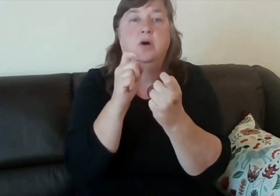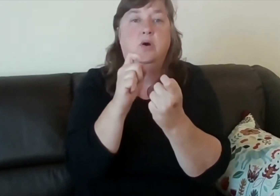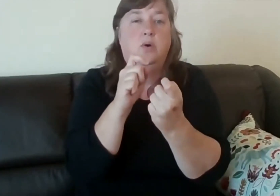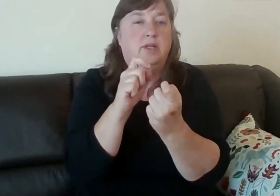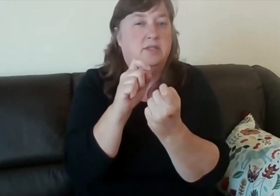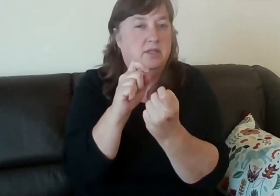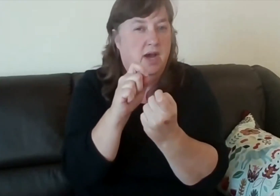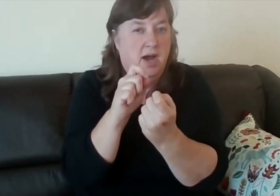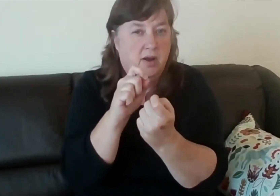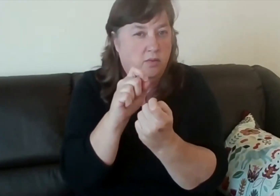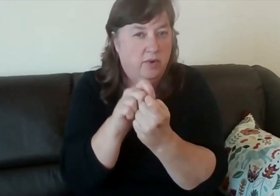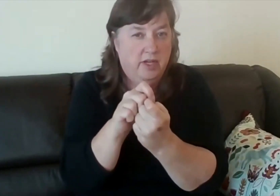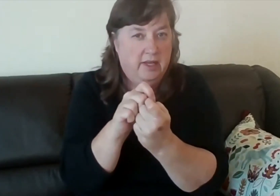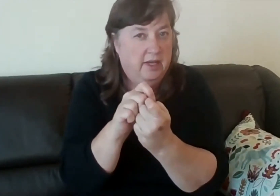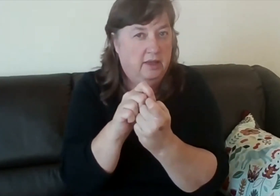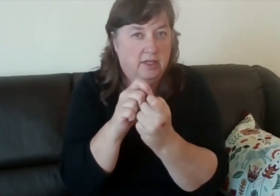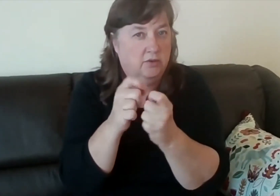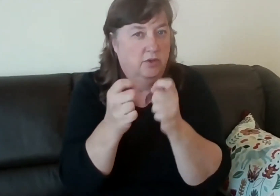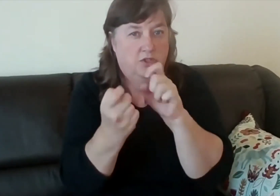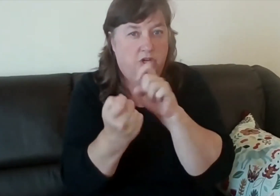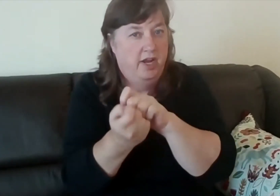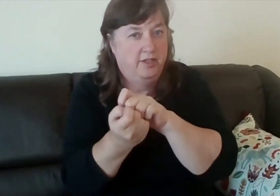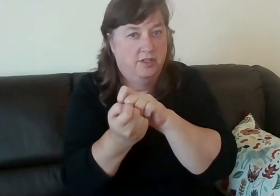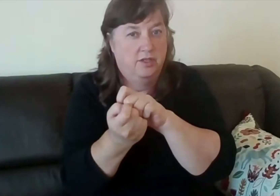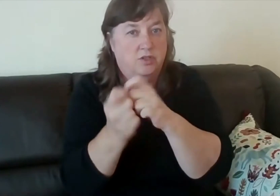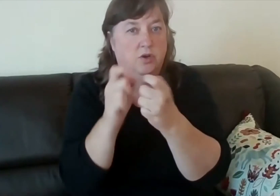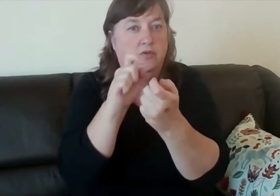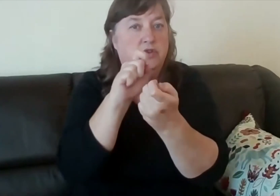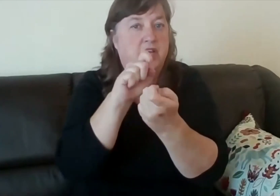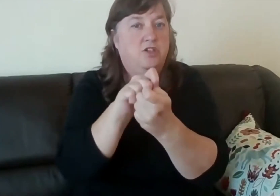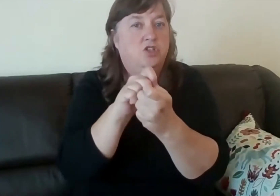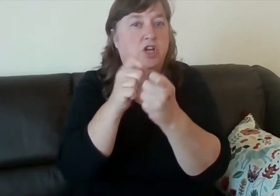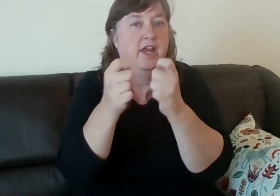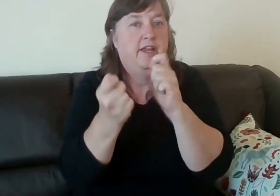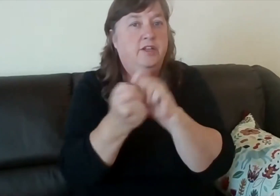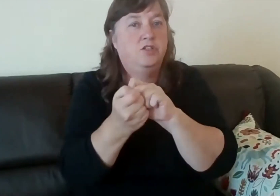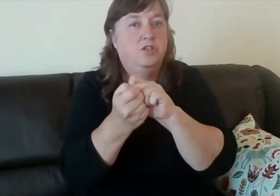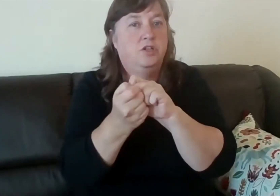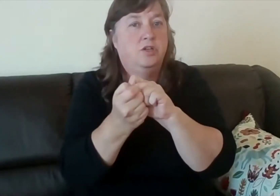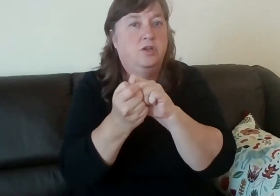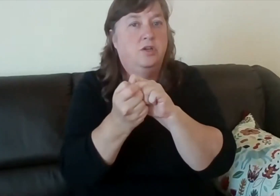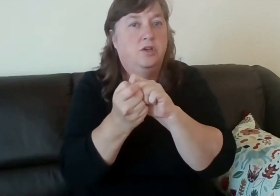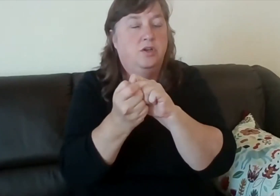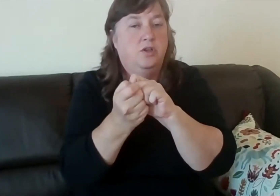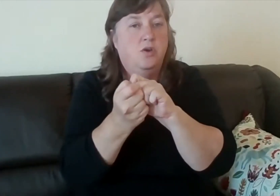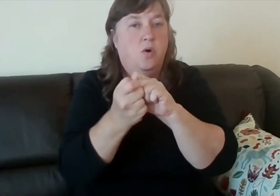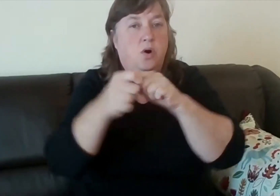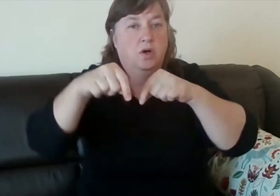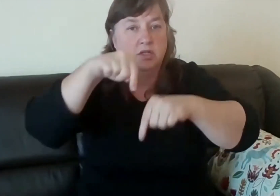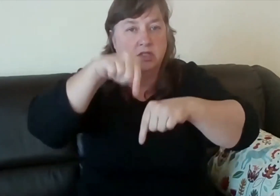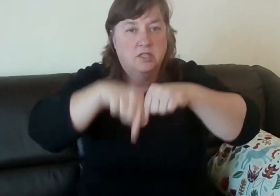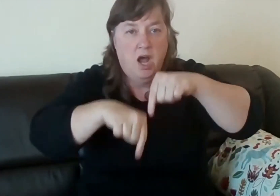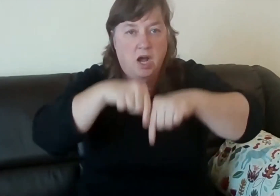So it's not really a literal change. So if you say change your